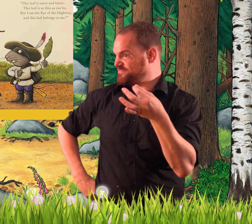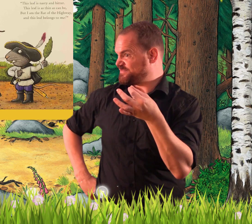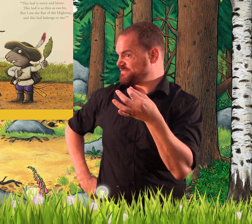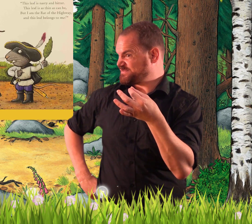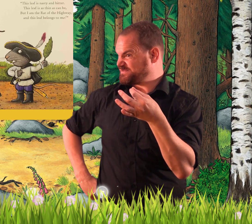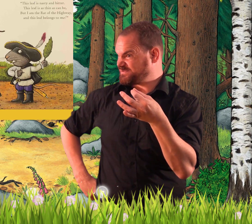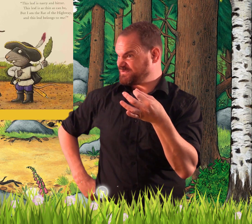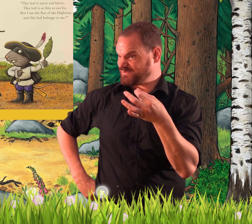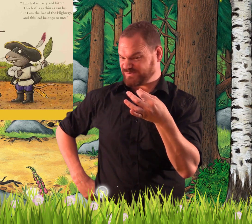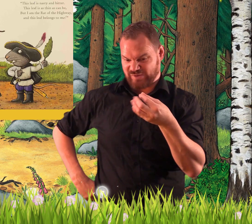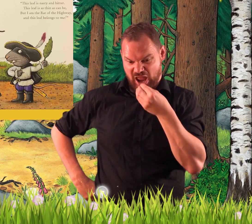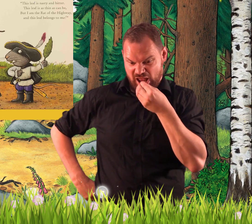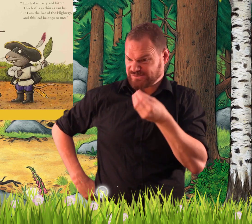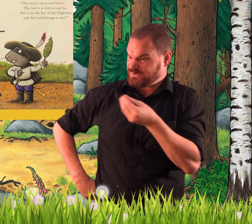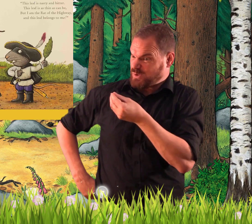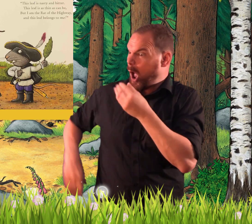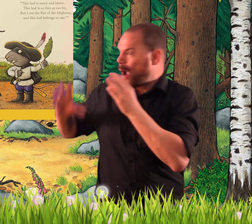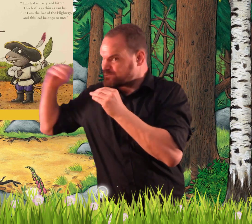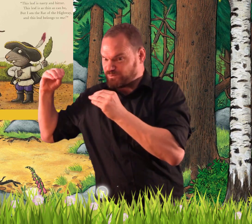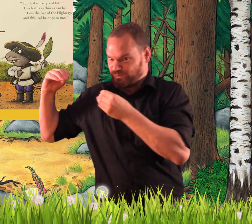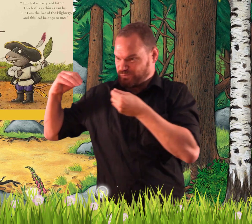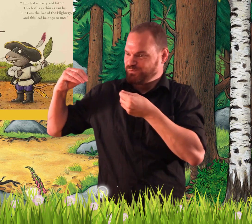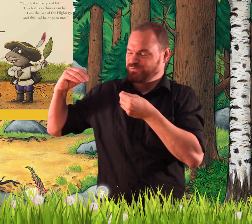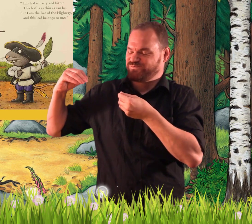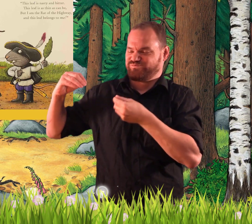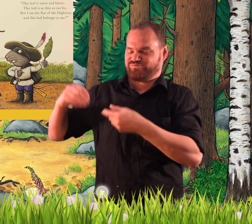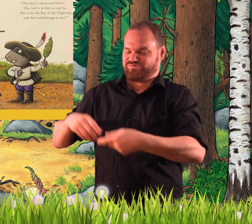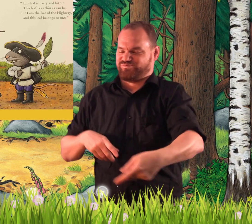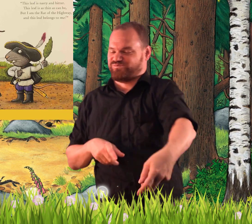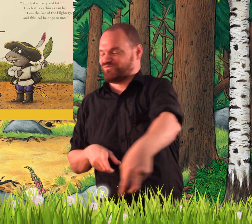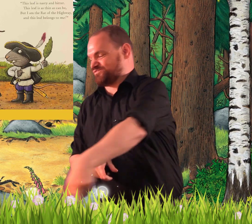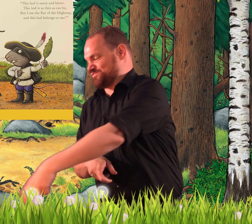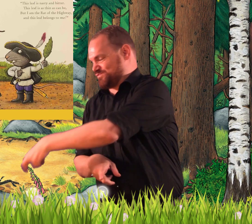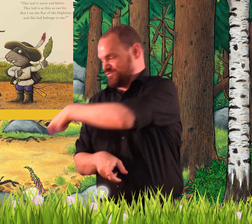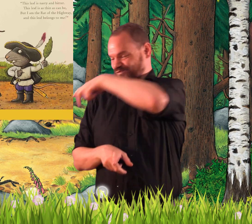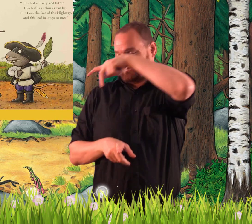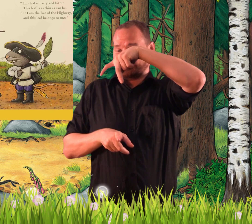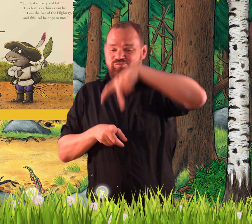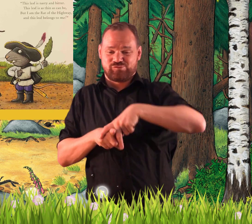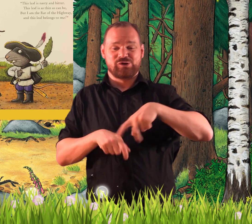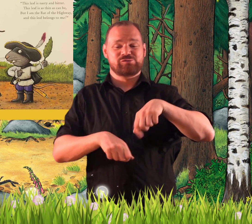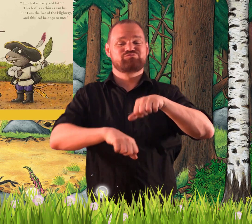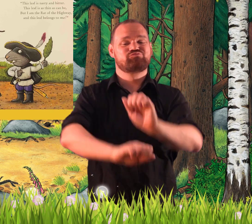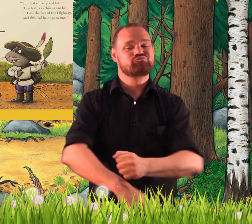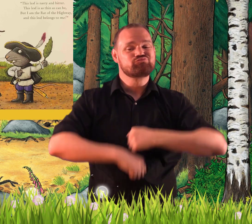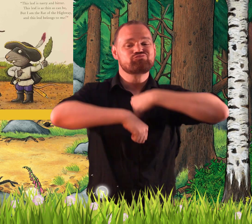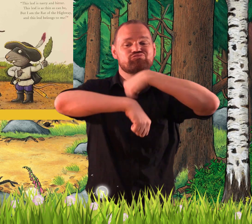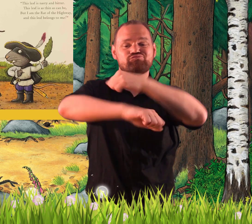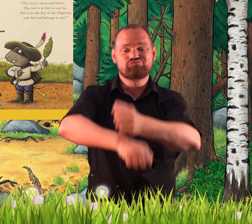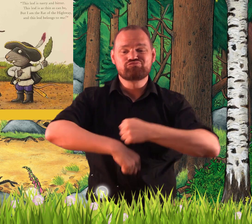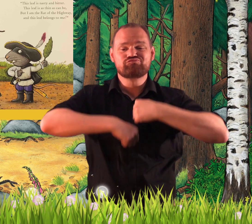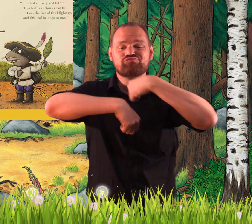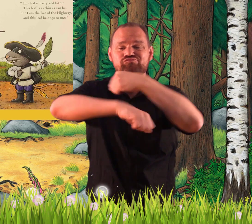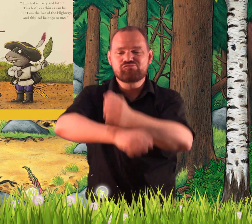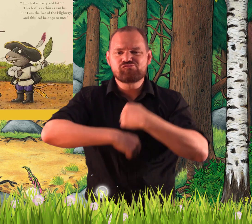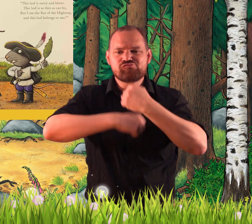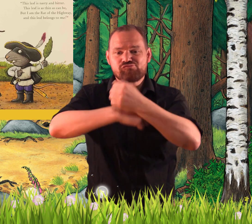the highway, and this leaf belongs to me." The highway rat jumped back on his horse and rode on. He rode down the